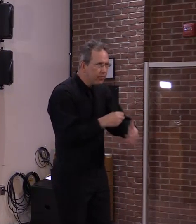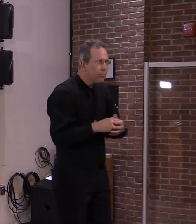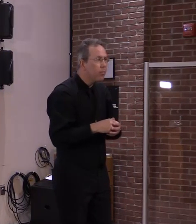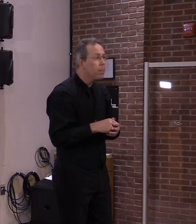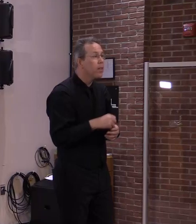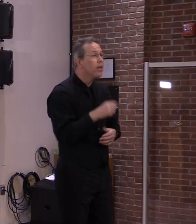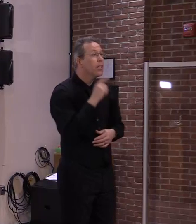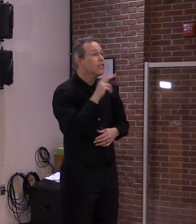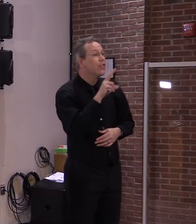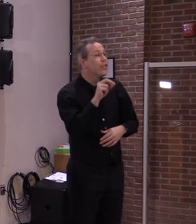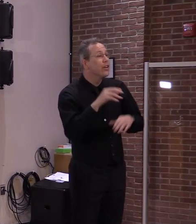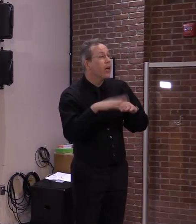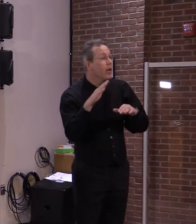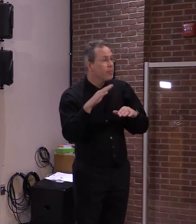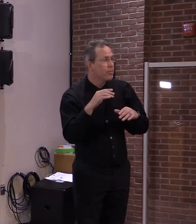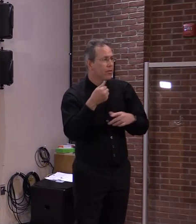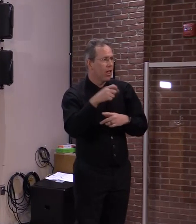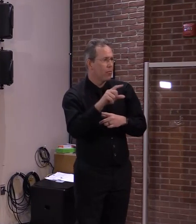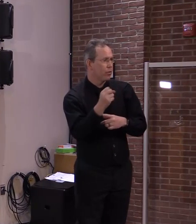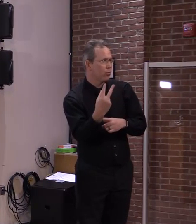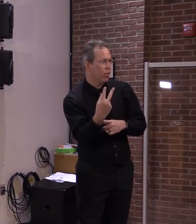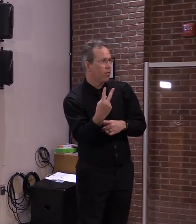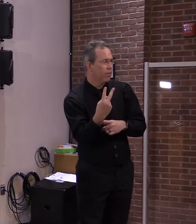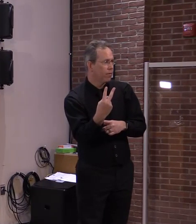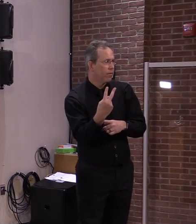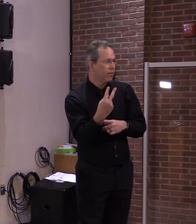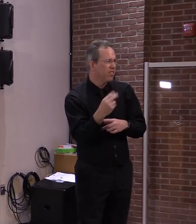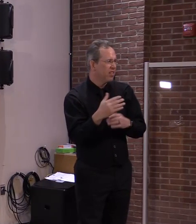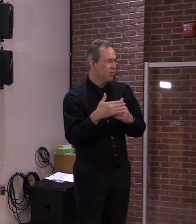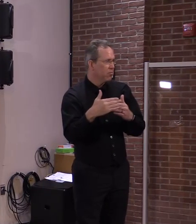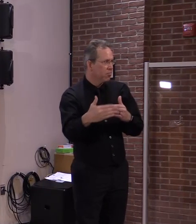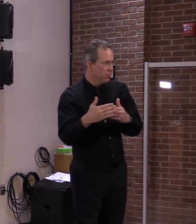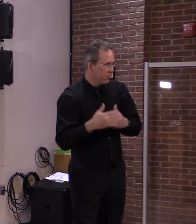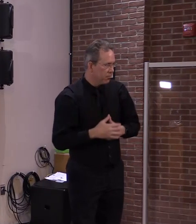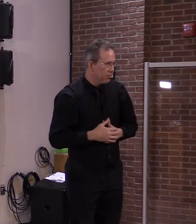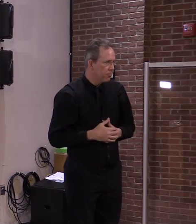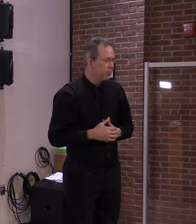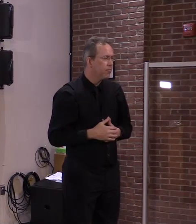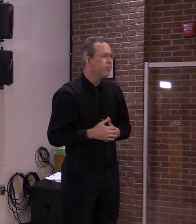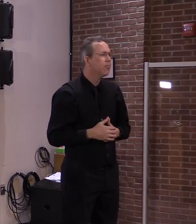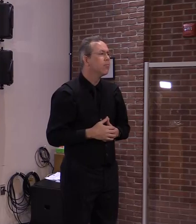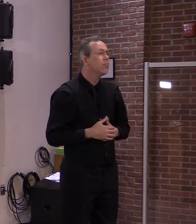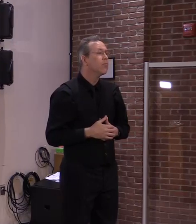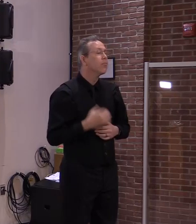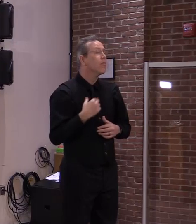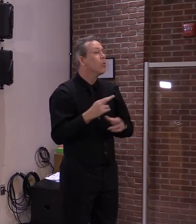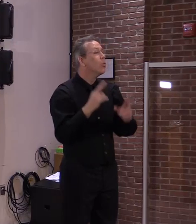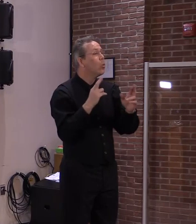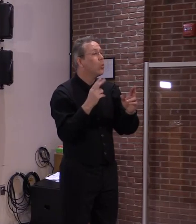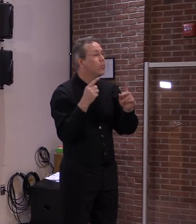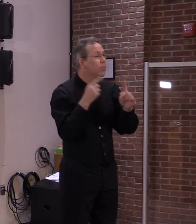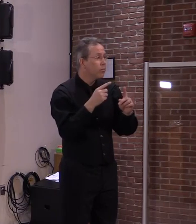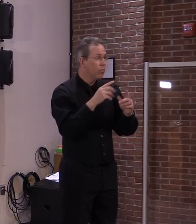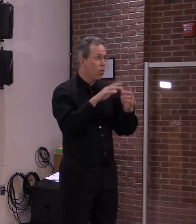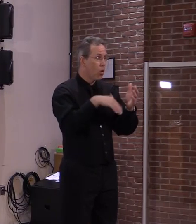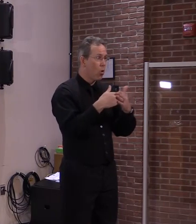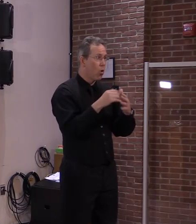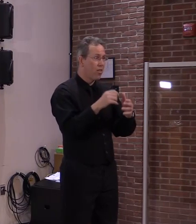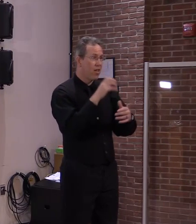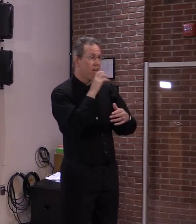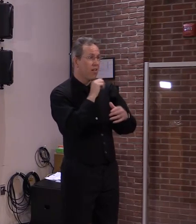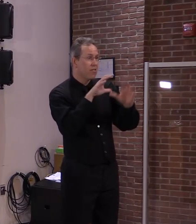on April 12th. And we hope to have all age tiers